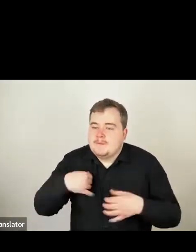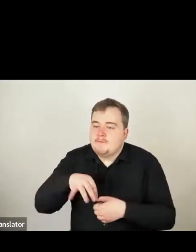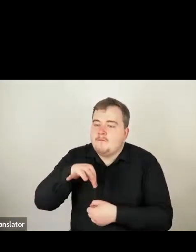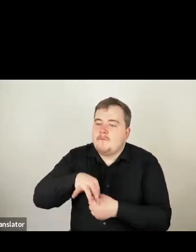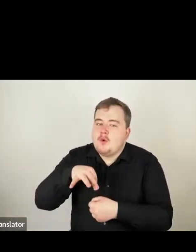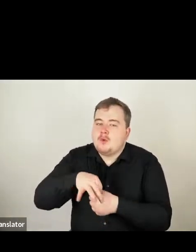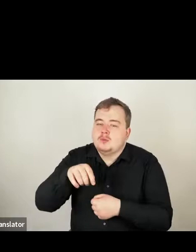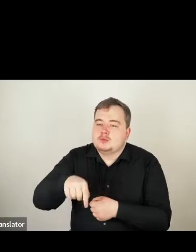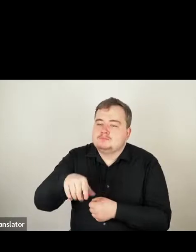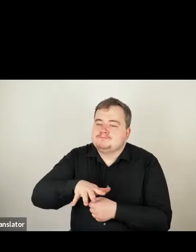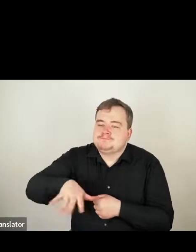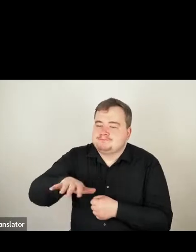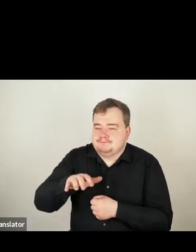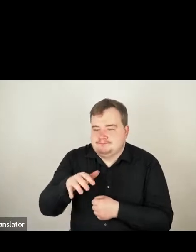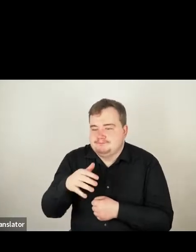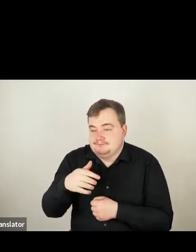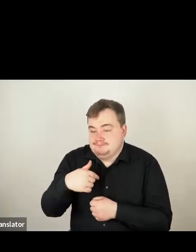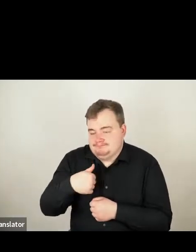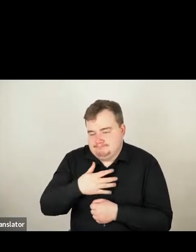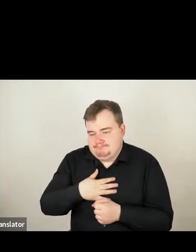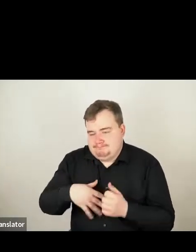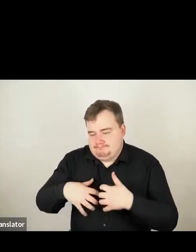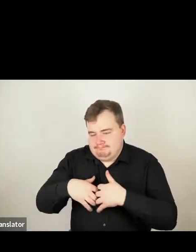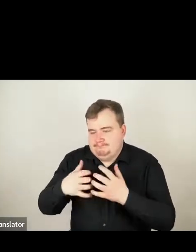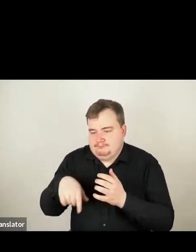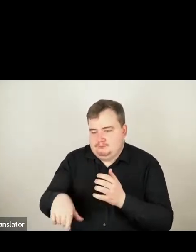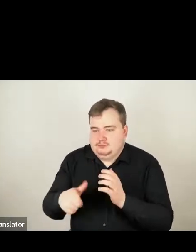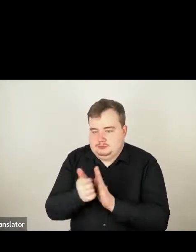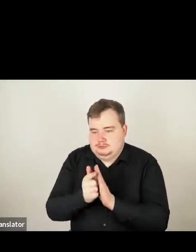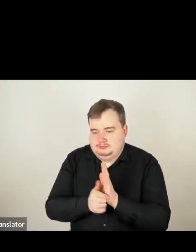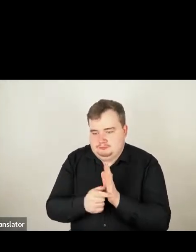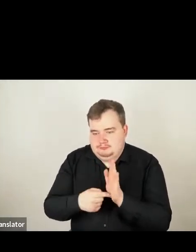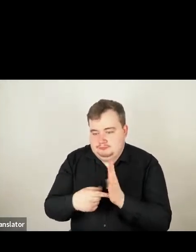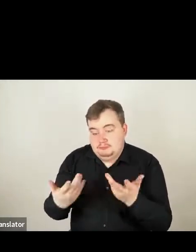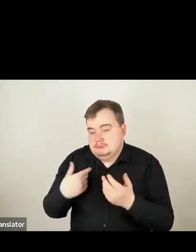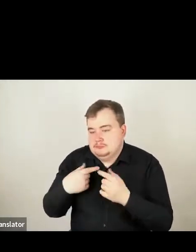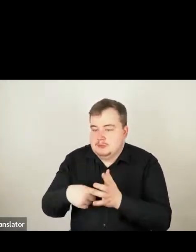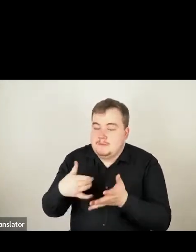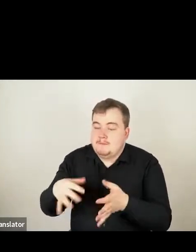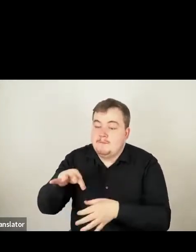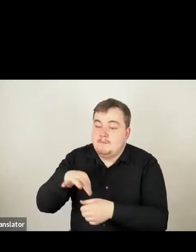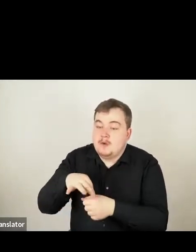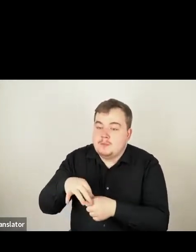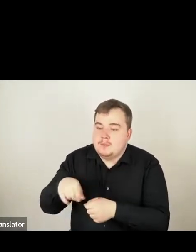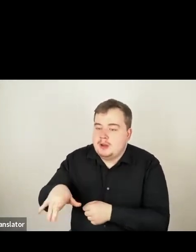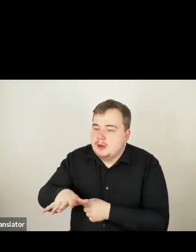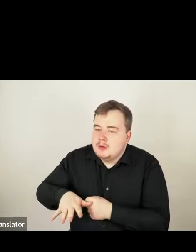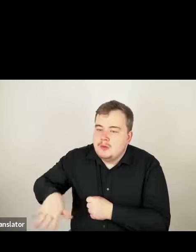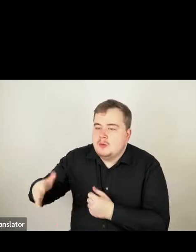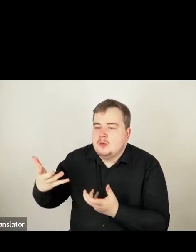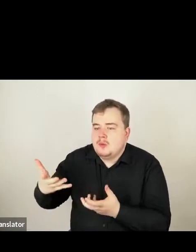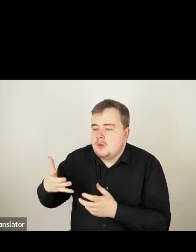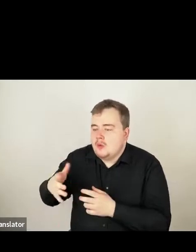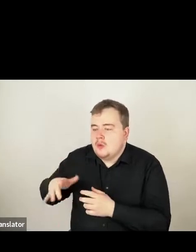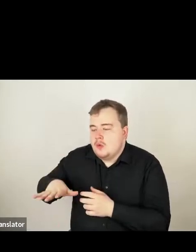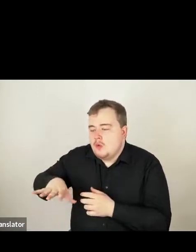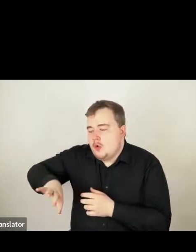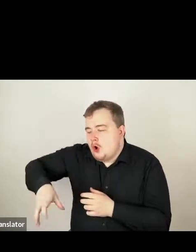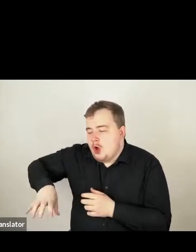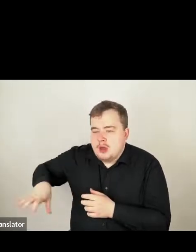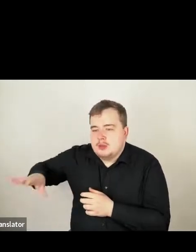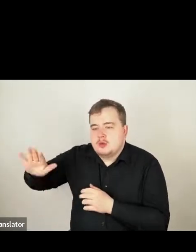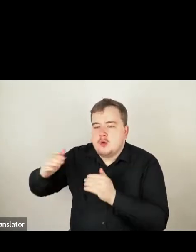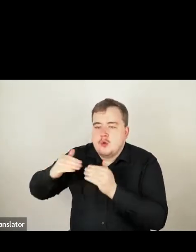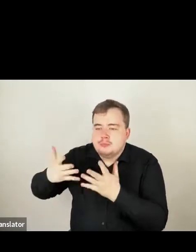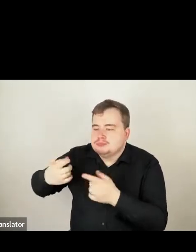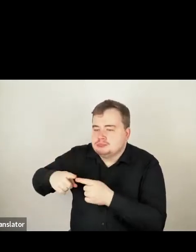parts. For the elections in the local authority, we have an obligatory gender equality quota